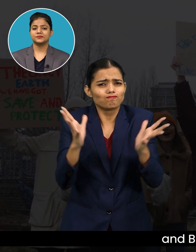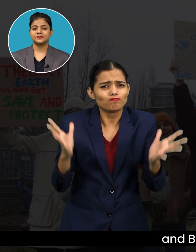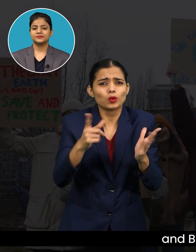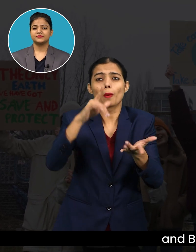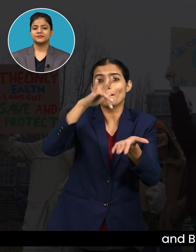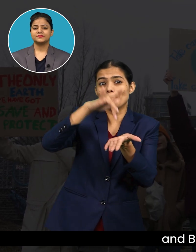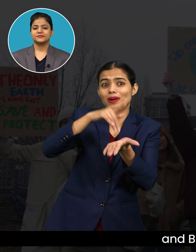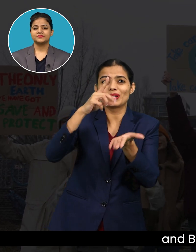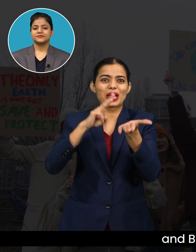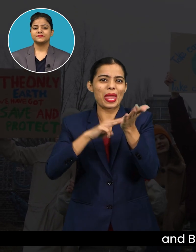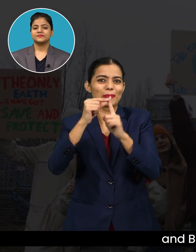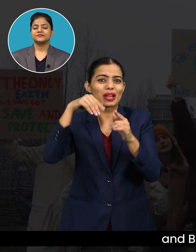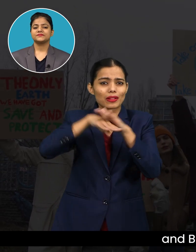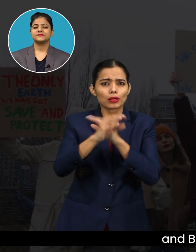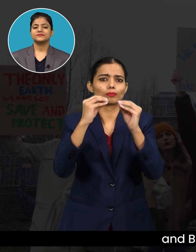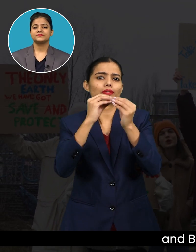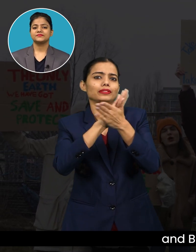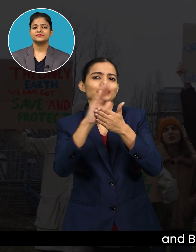disaster.